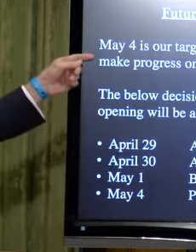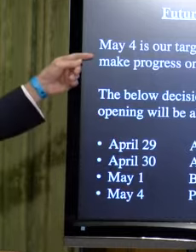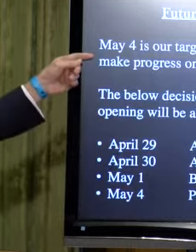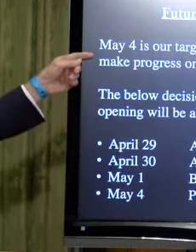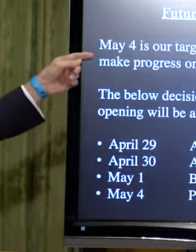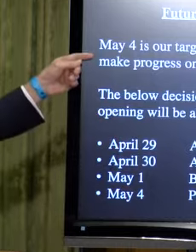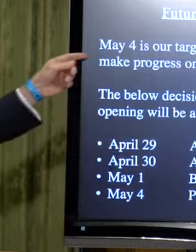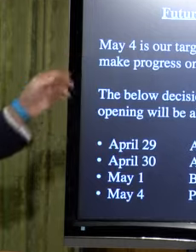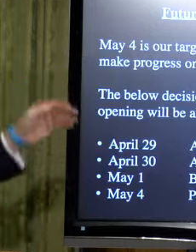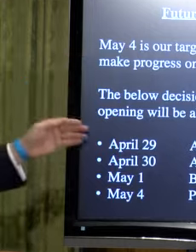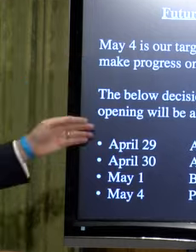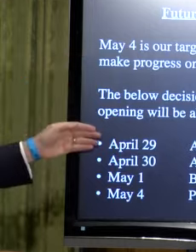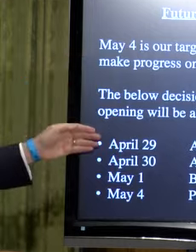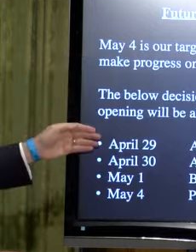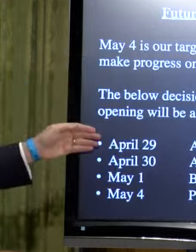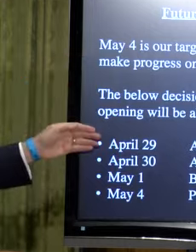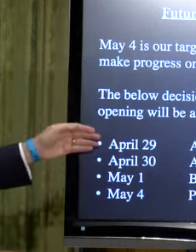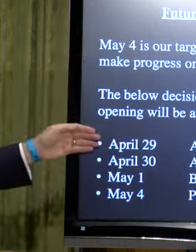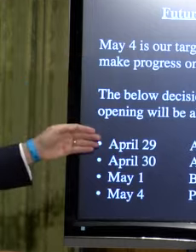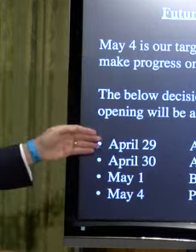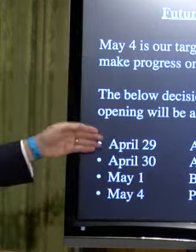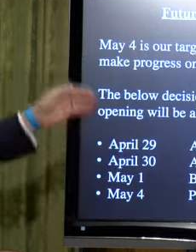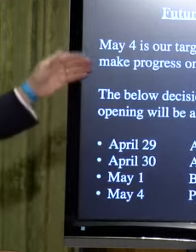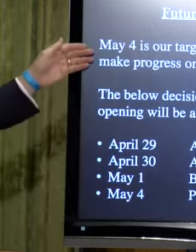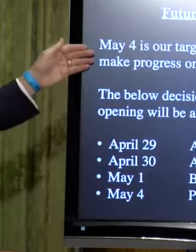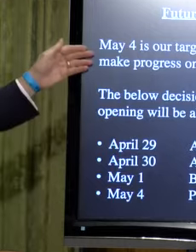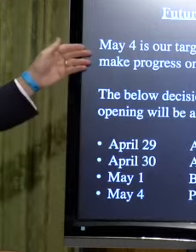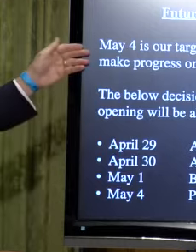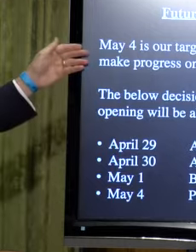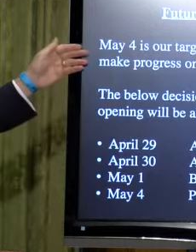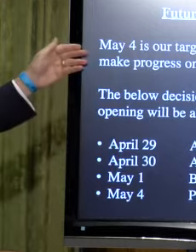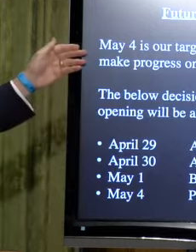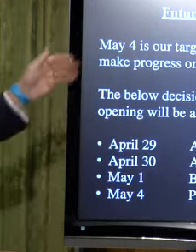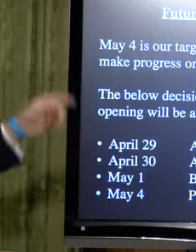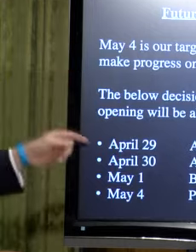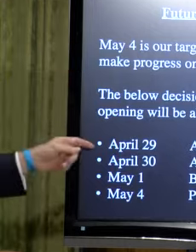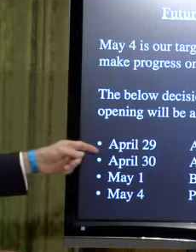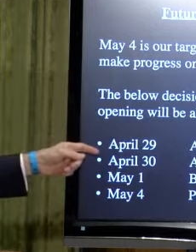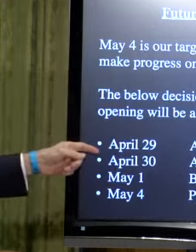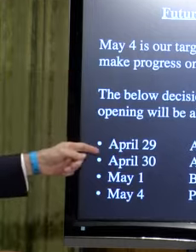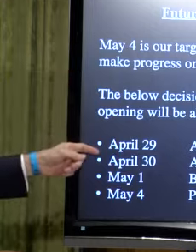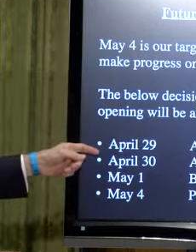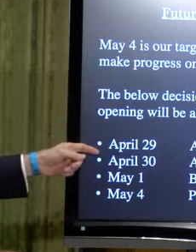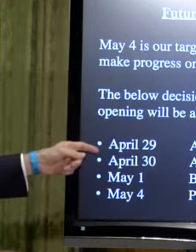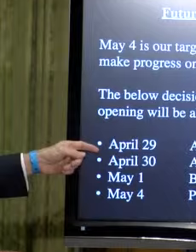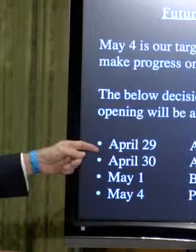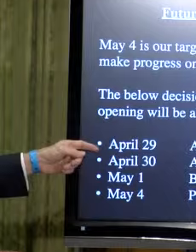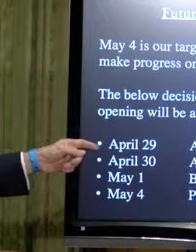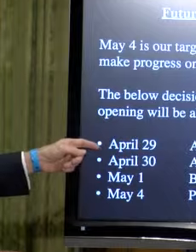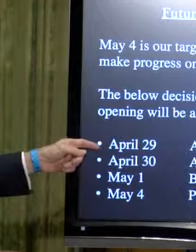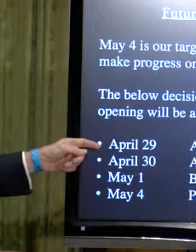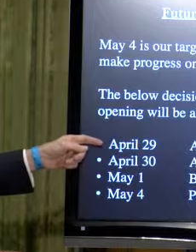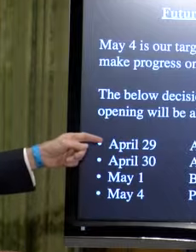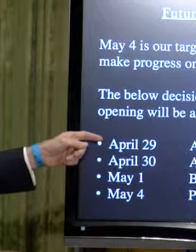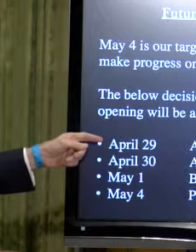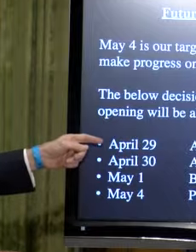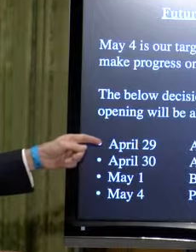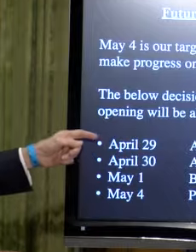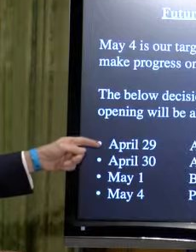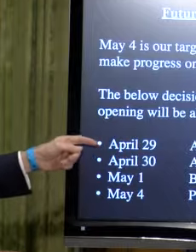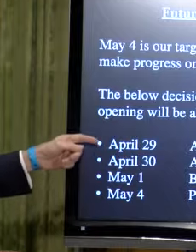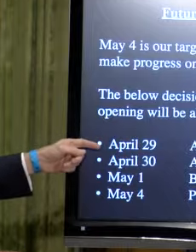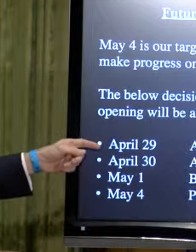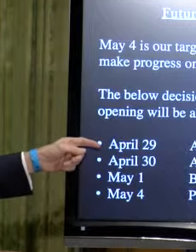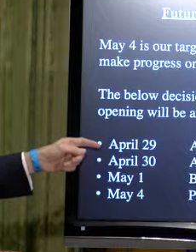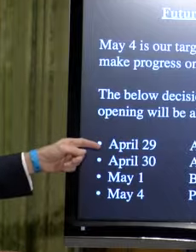May 4. And so if we're on the right target date, then it's potential that May 4 will be an opportunity to go